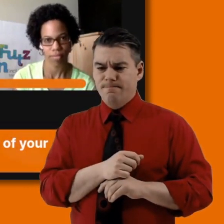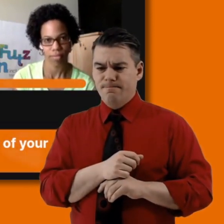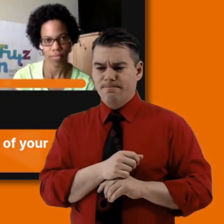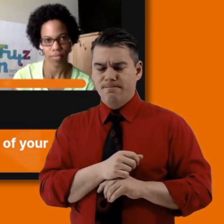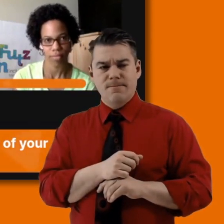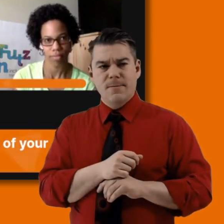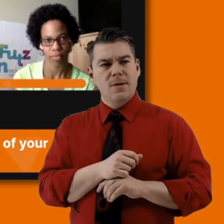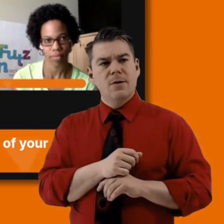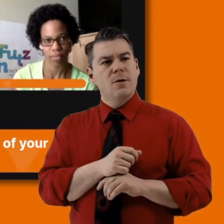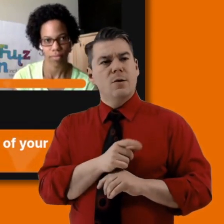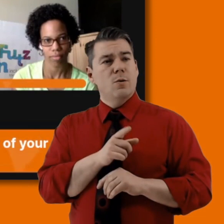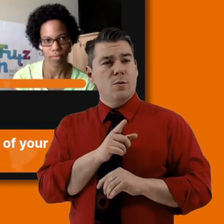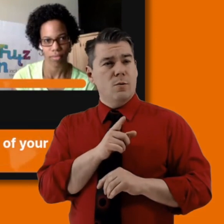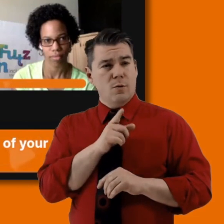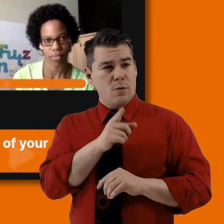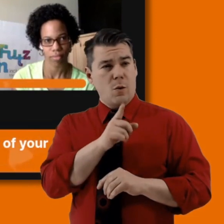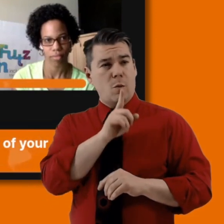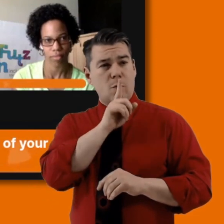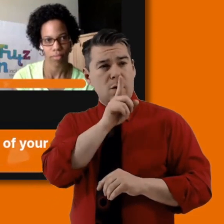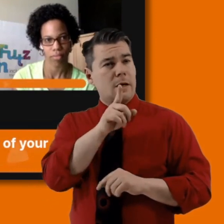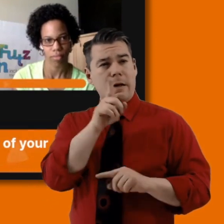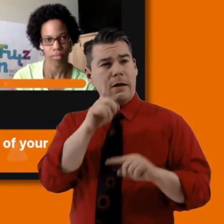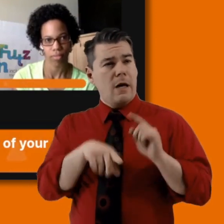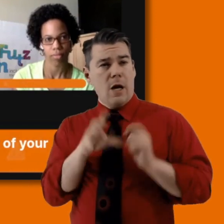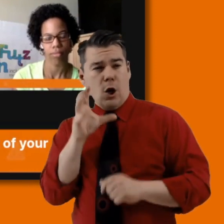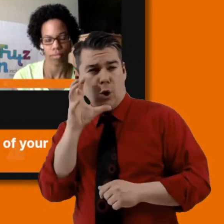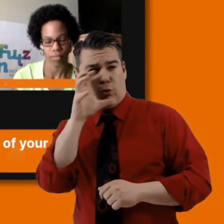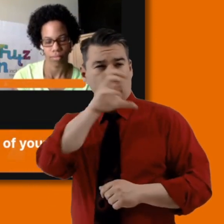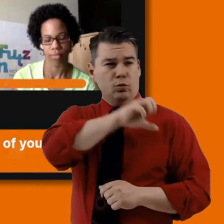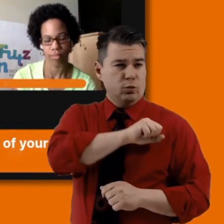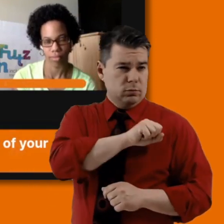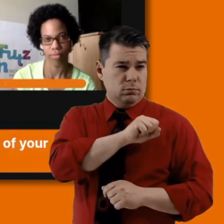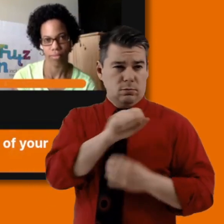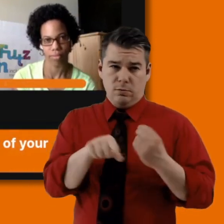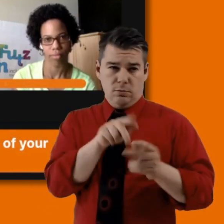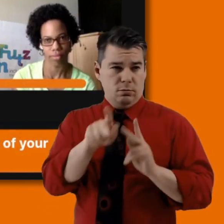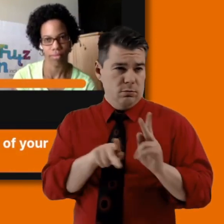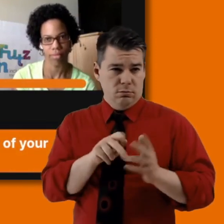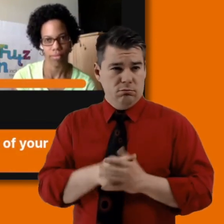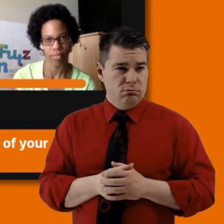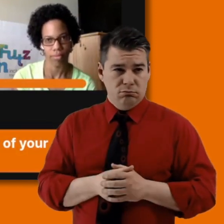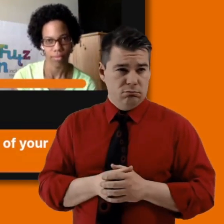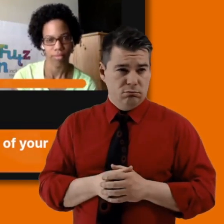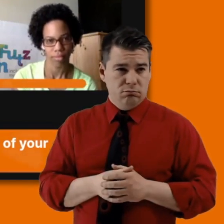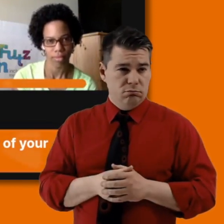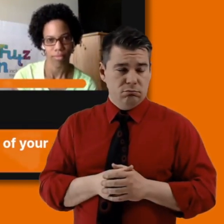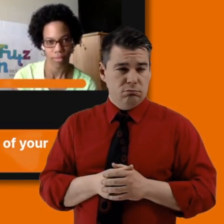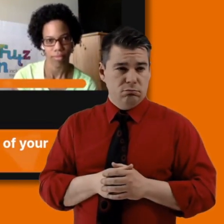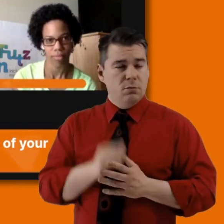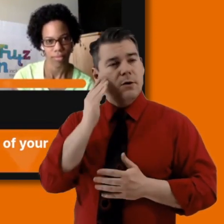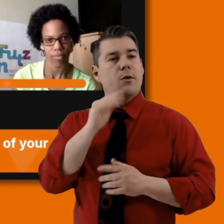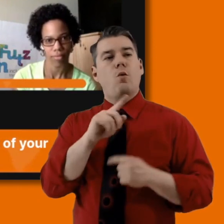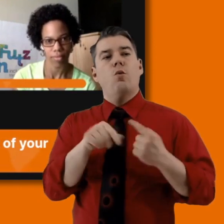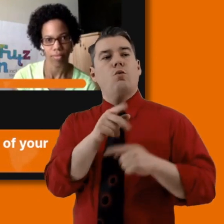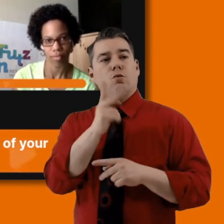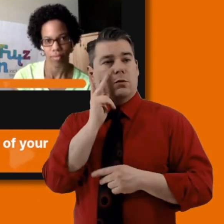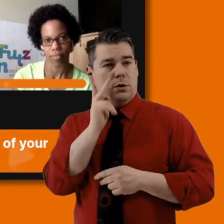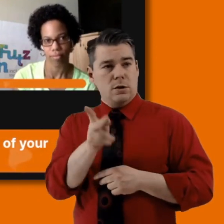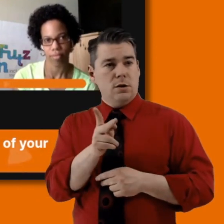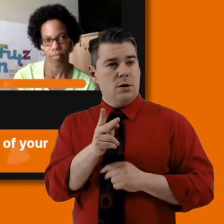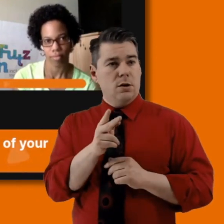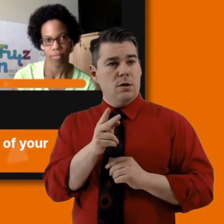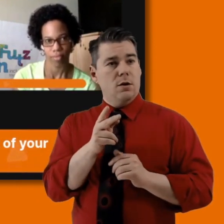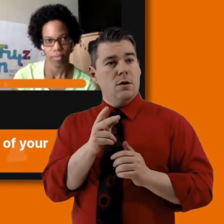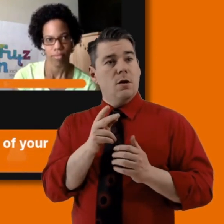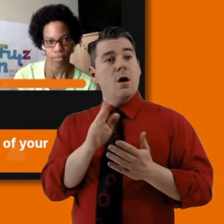you really cannot make assumptions about people, and that, when you see a diagnosis